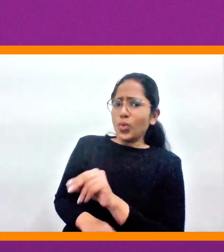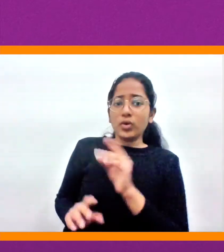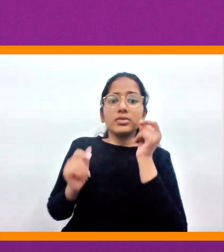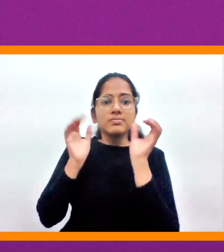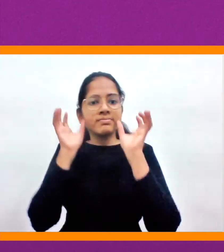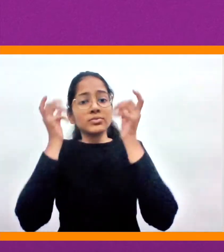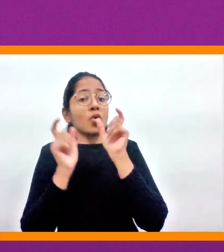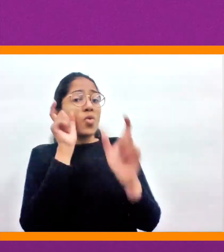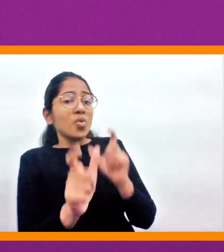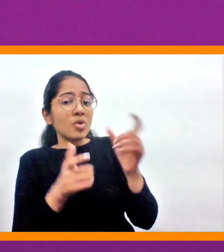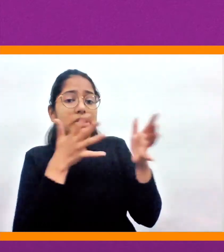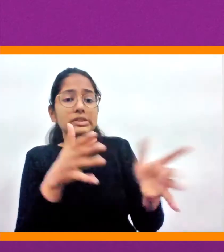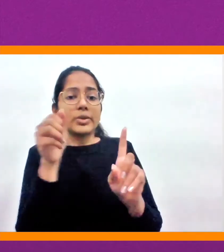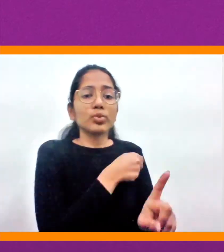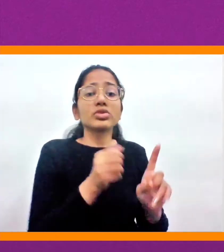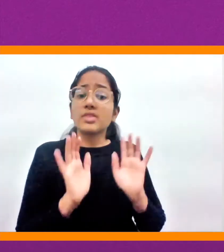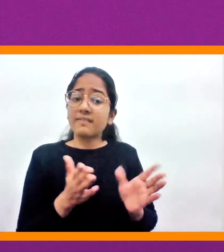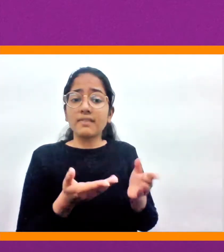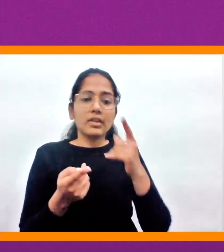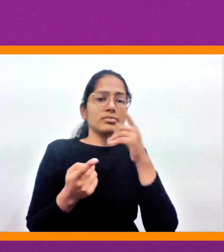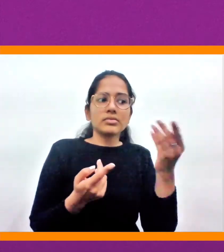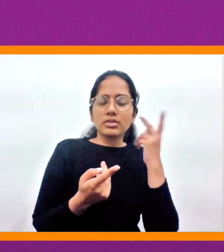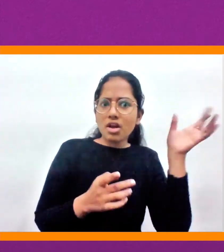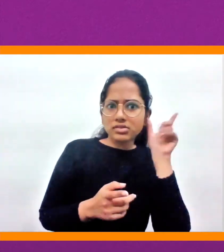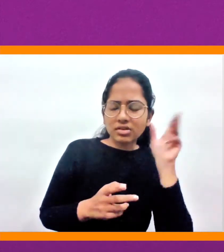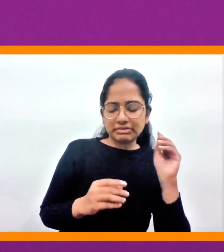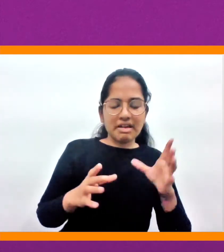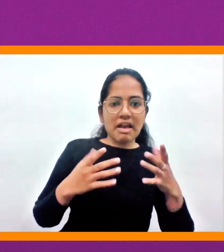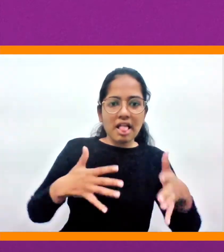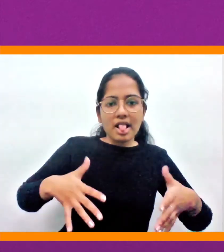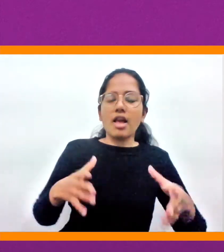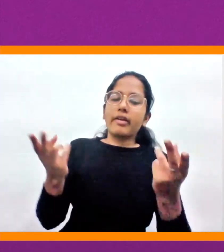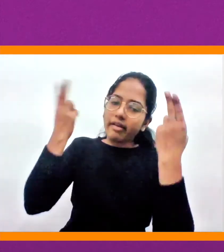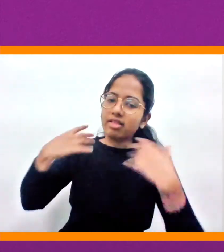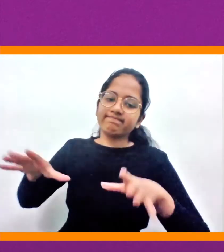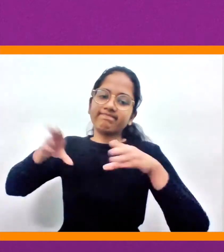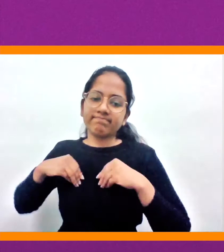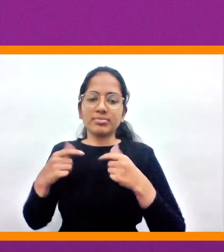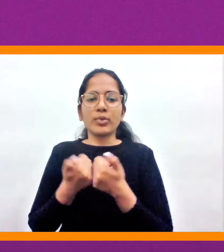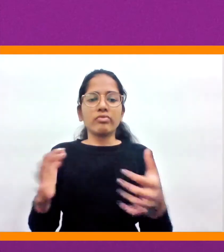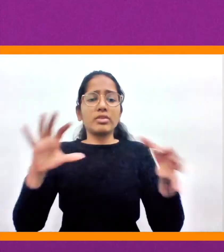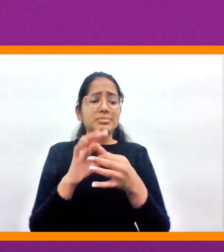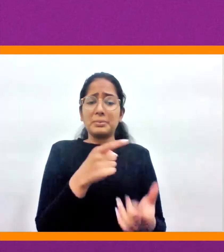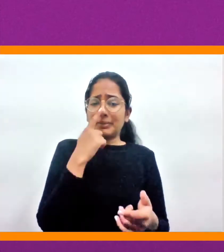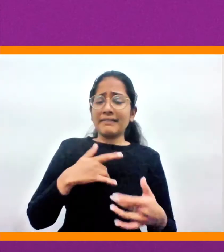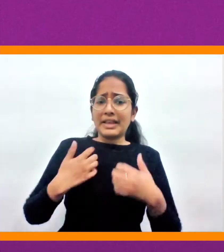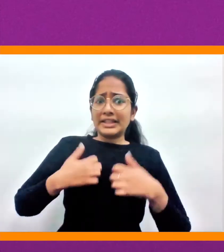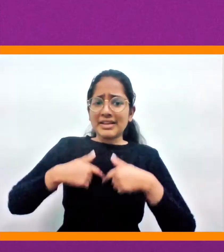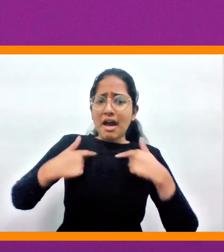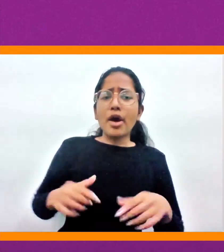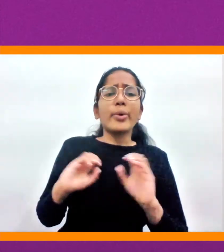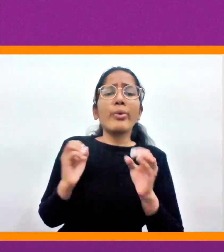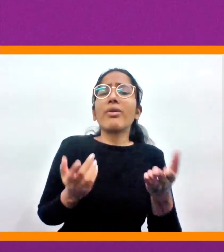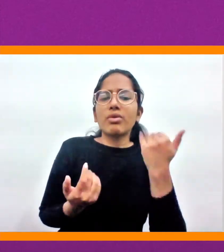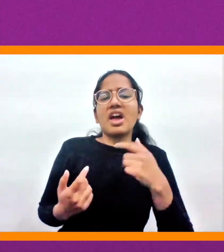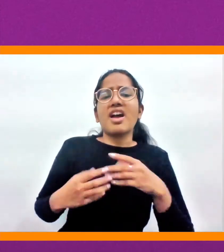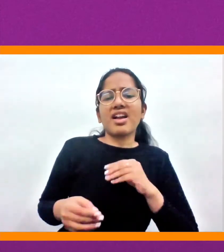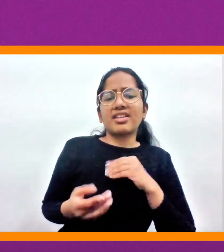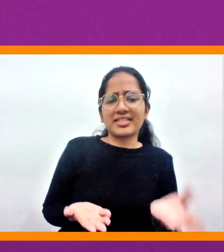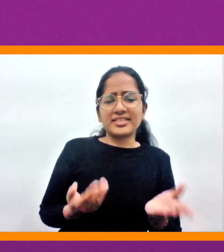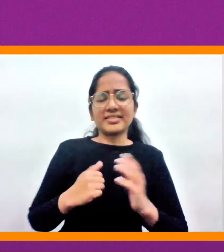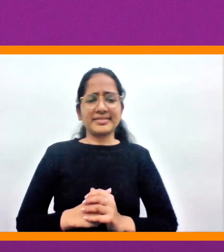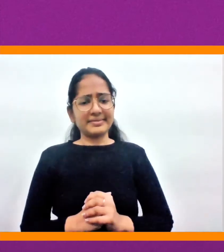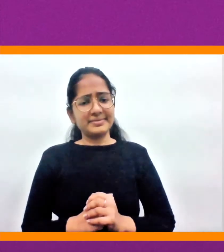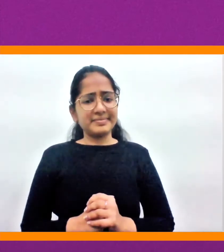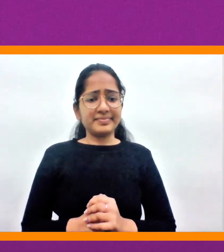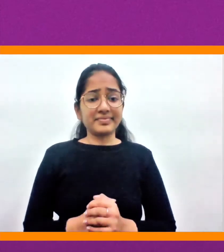culture that we barely even notice them. Bollywood movies have been notorious for normalizing men stalking women and